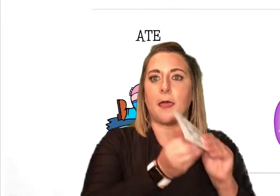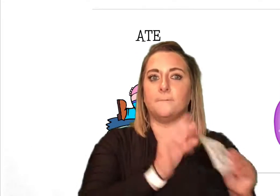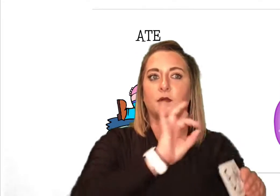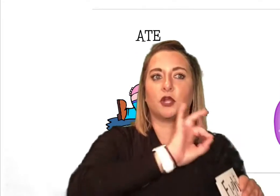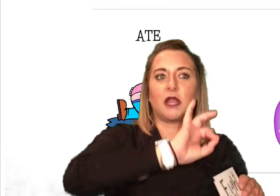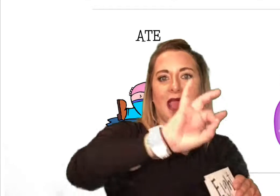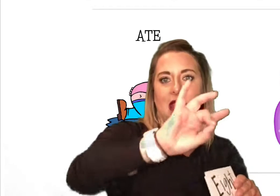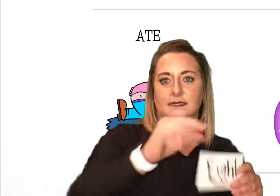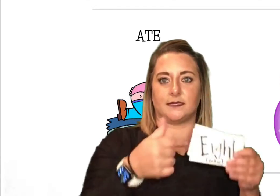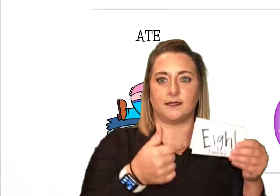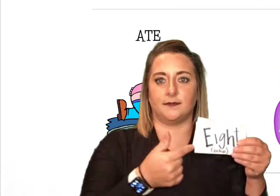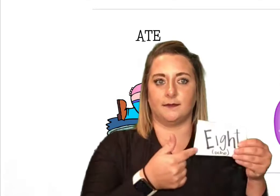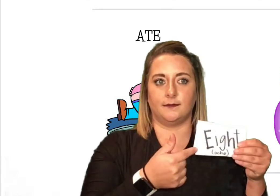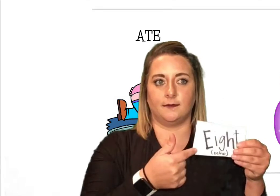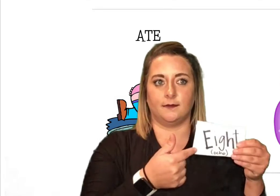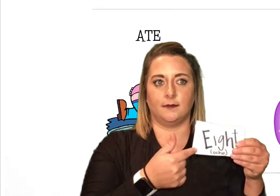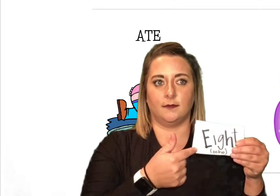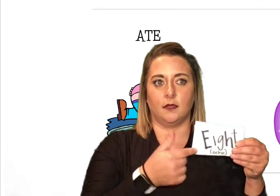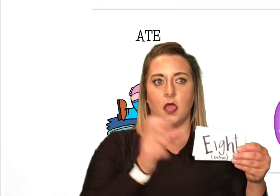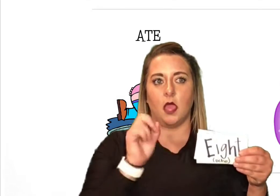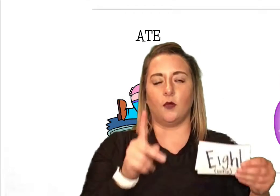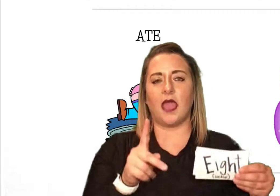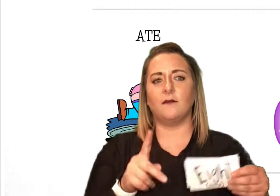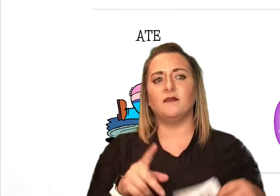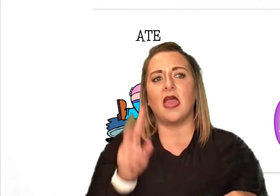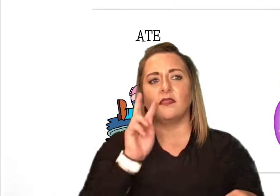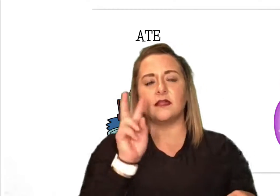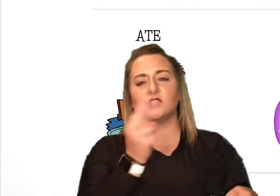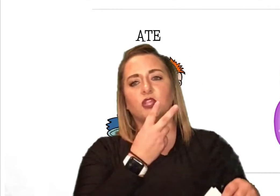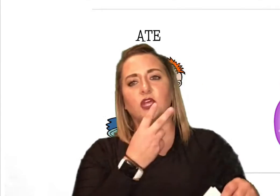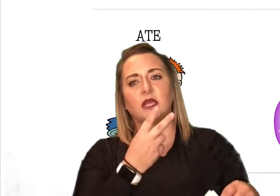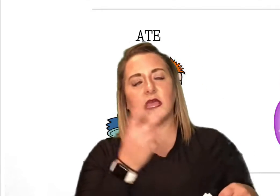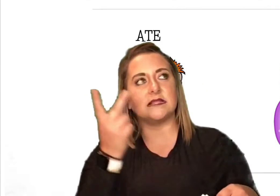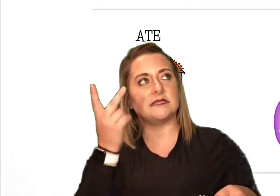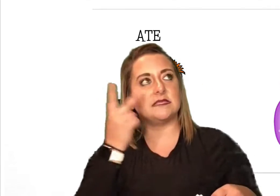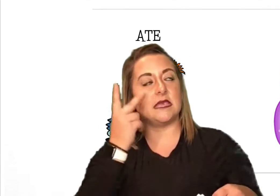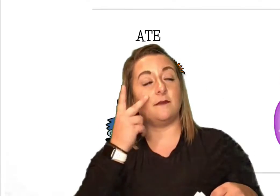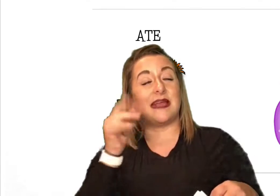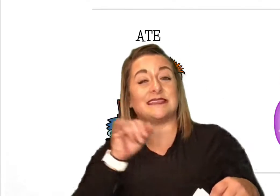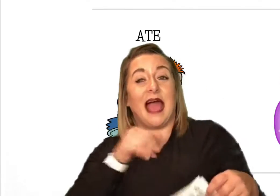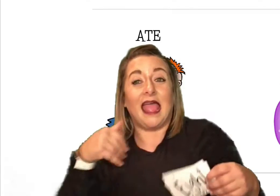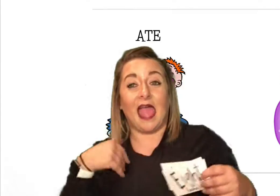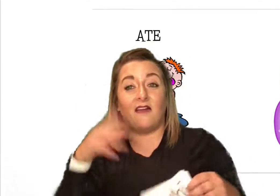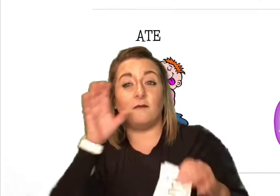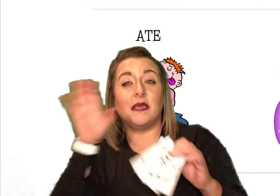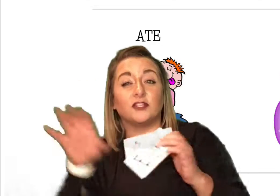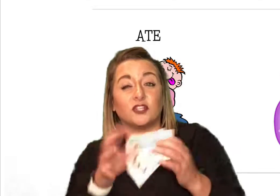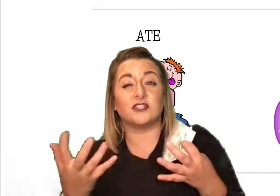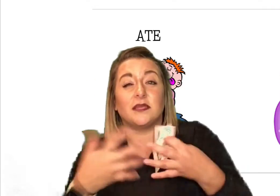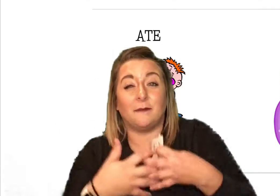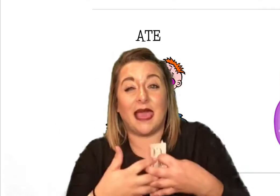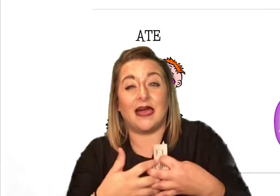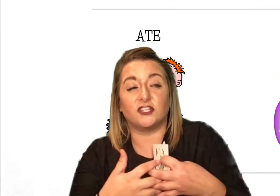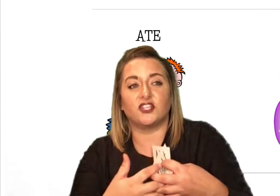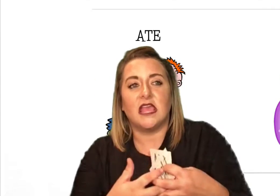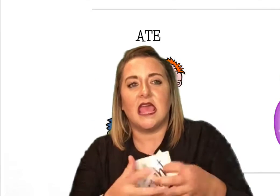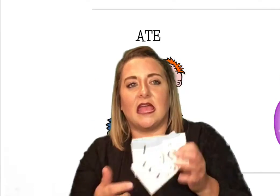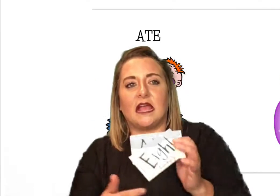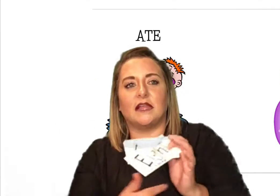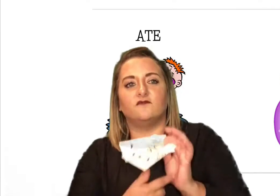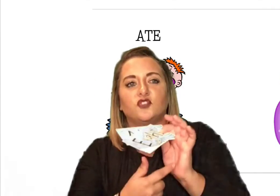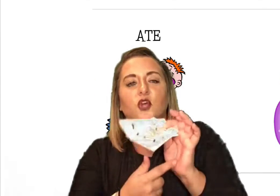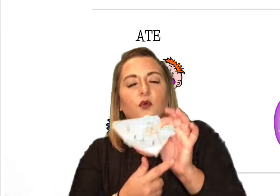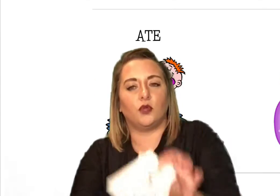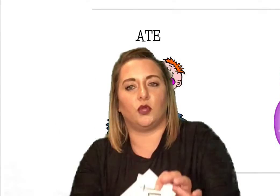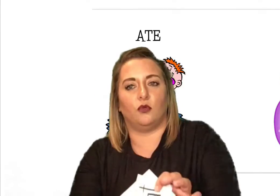the number 8. Okay? Let's look and see because I have pictures to match